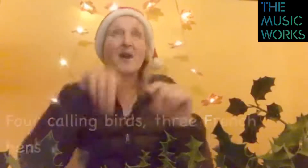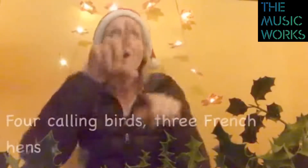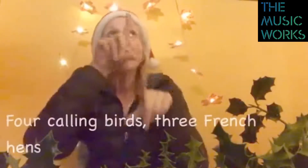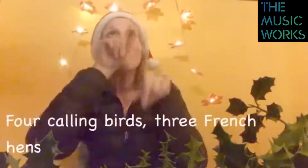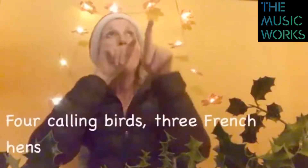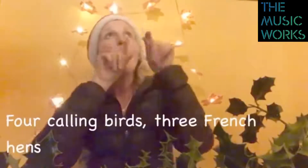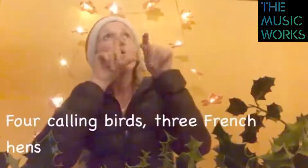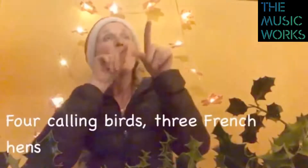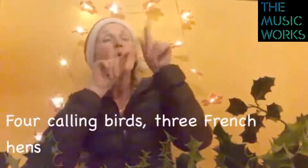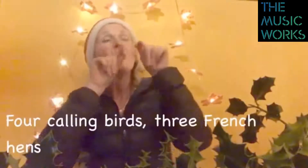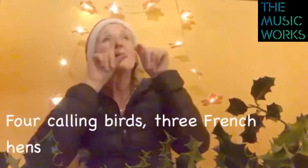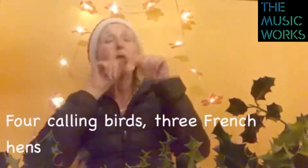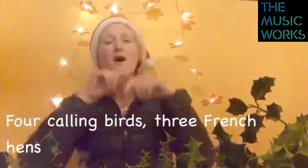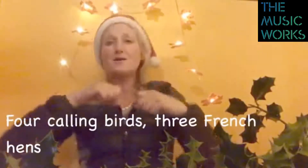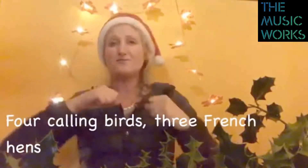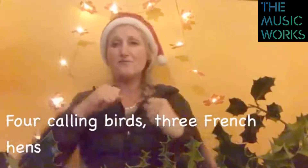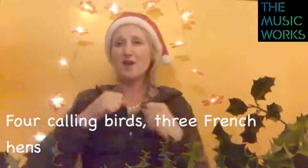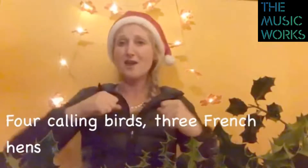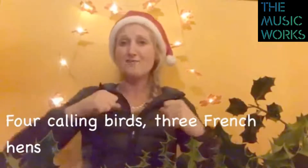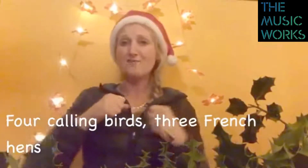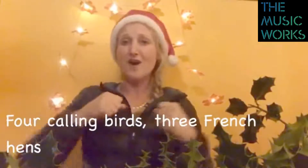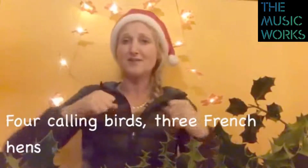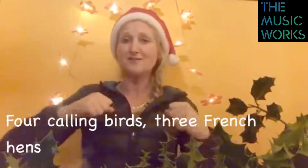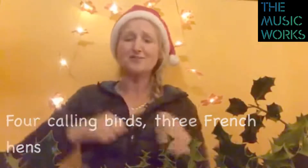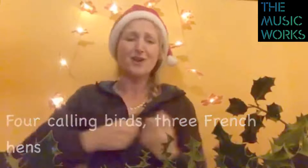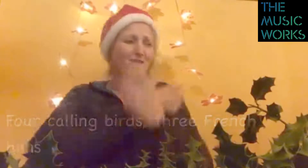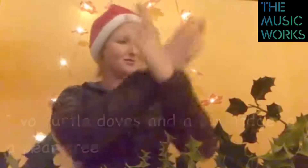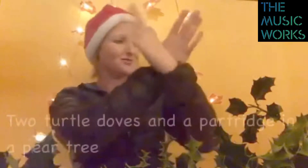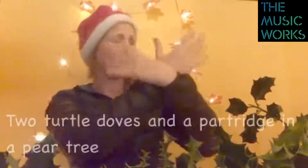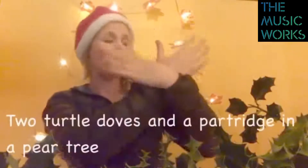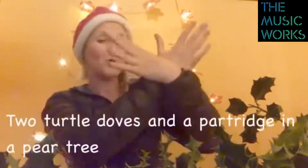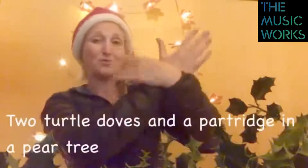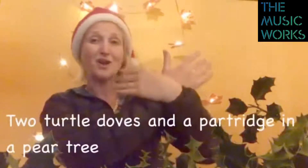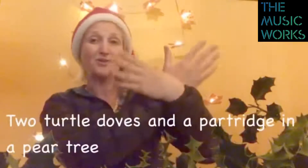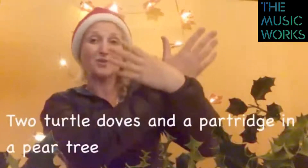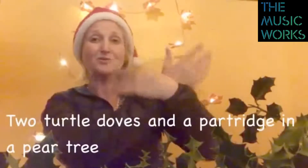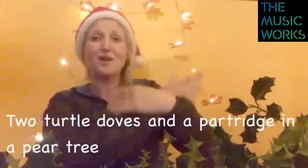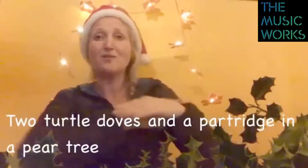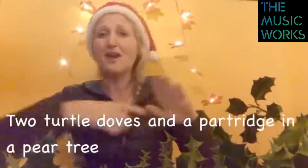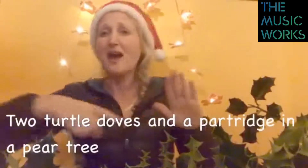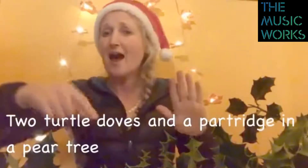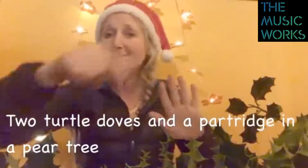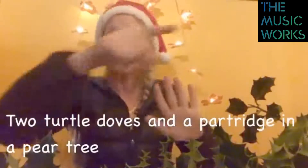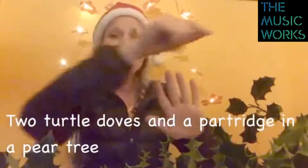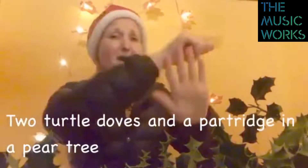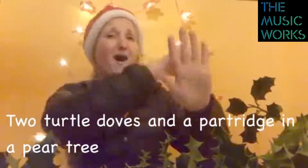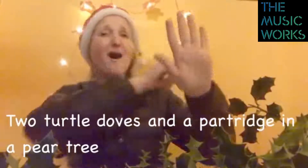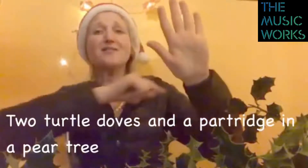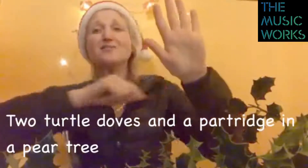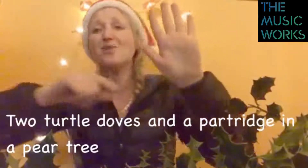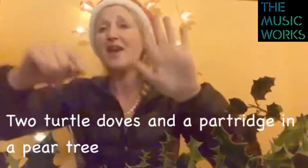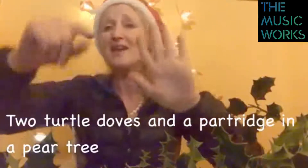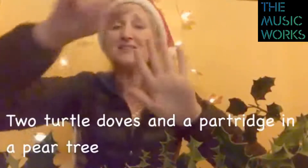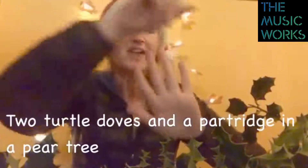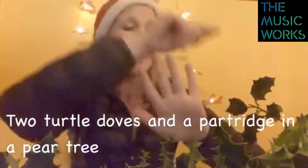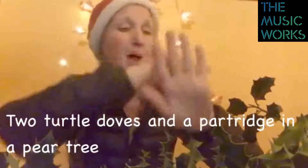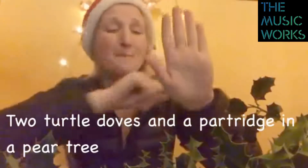rings, 4 calling birds, 3 French hens, 2 turtle doves, and a partridge in a